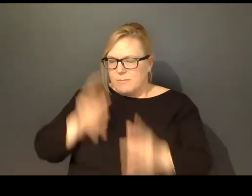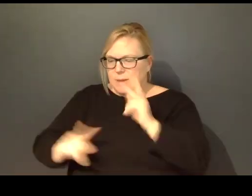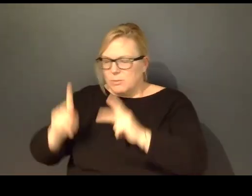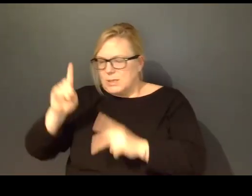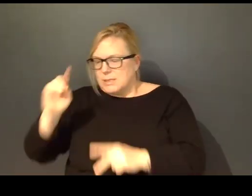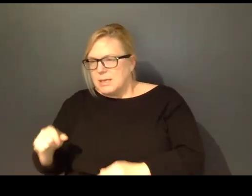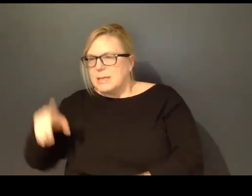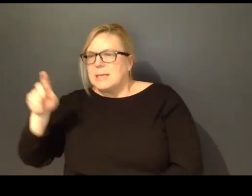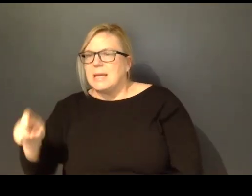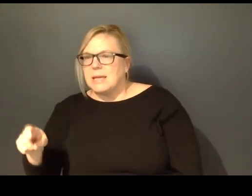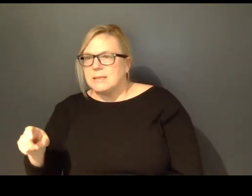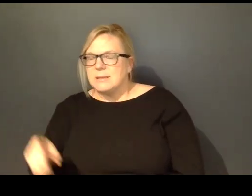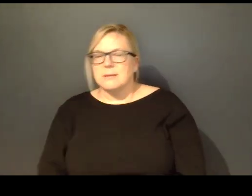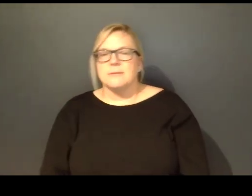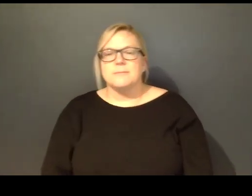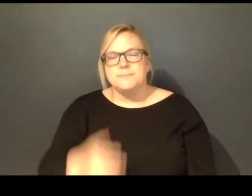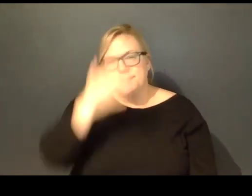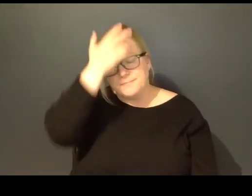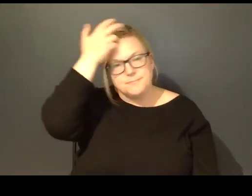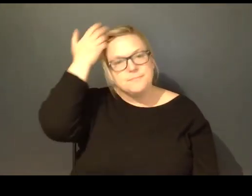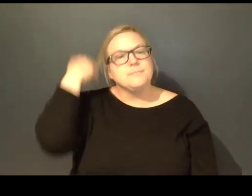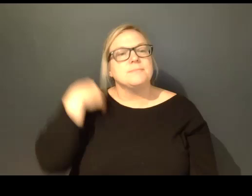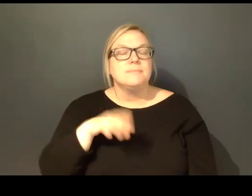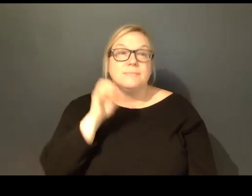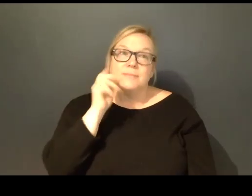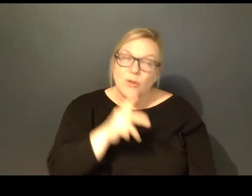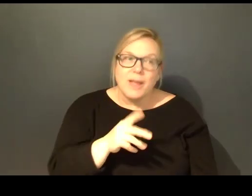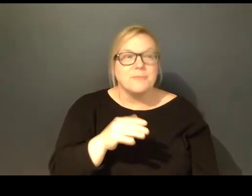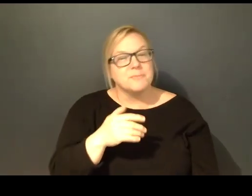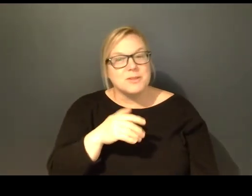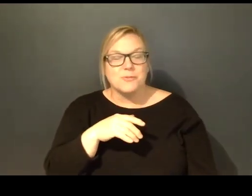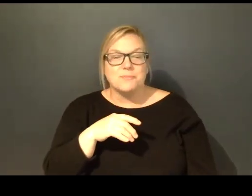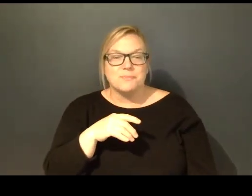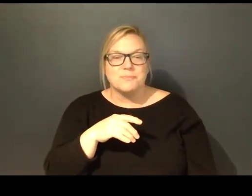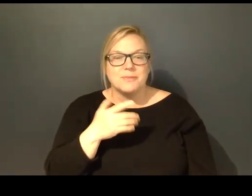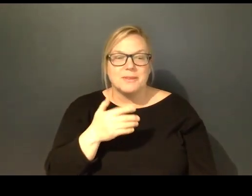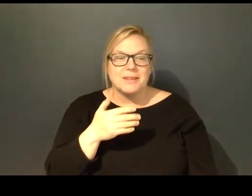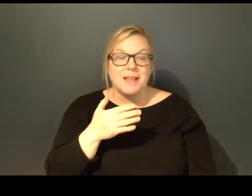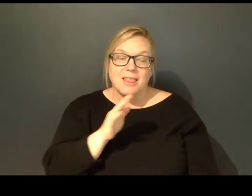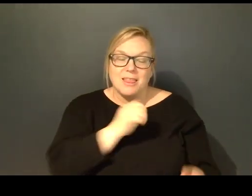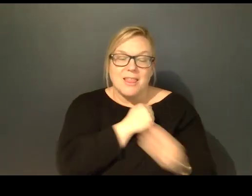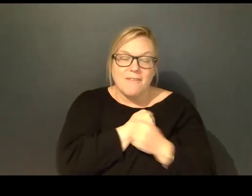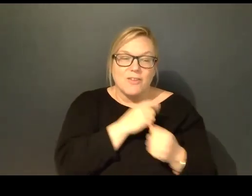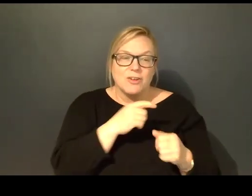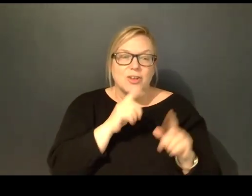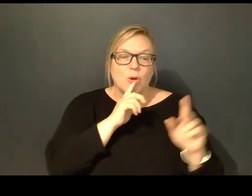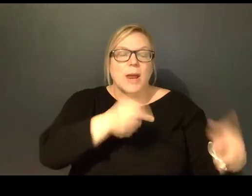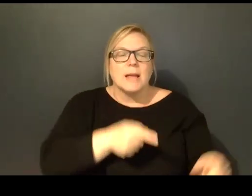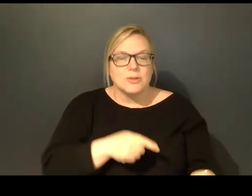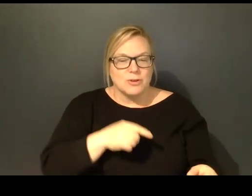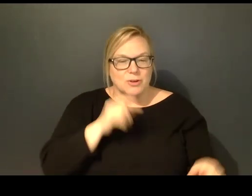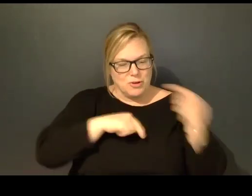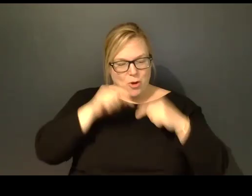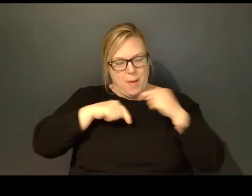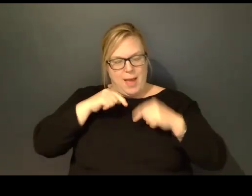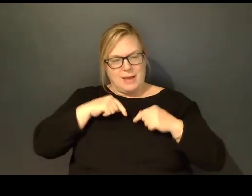So. Yeah. Okay, so we were clearly headed in the wrong direction there, but I love that answer because it puts the whole thing into very negative perspective